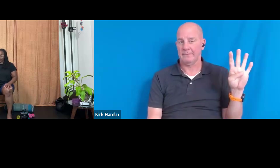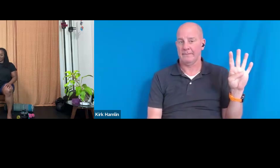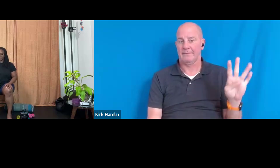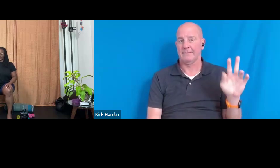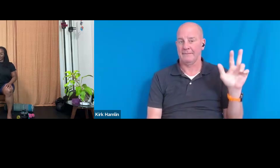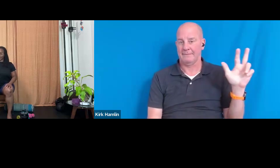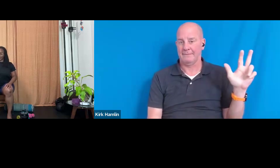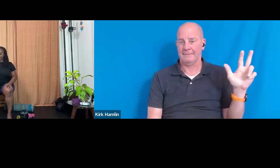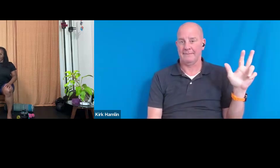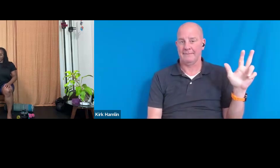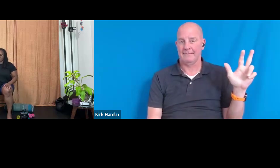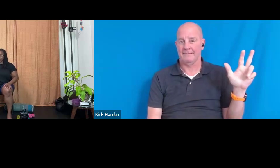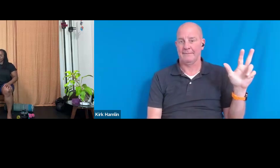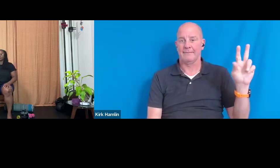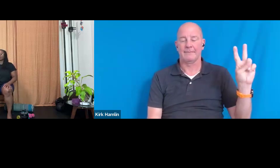3,